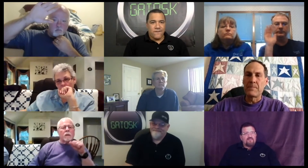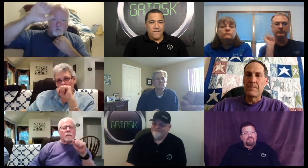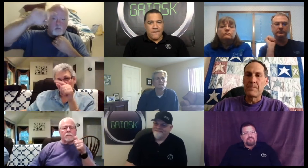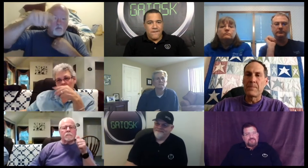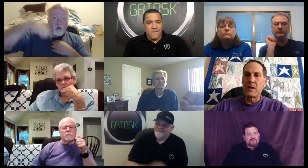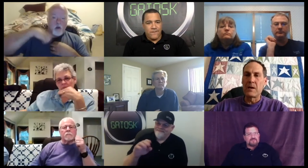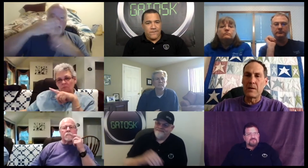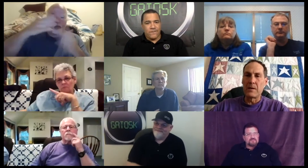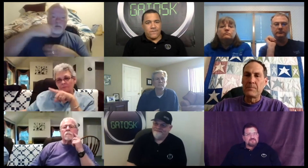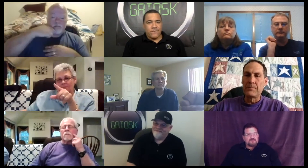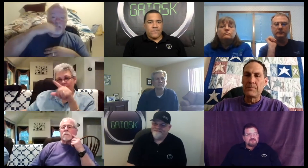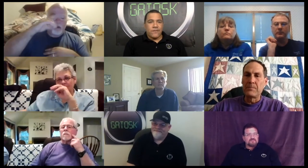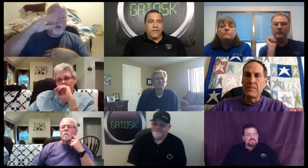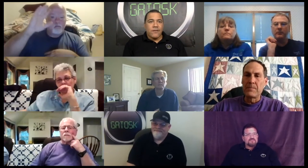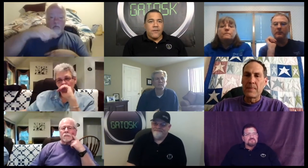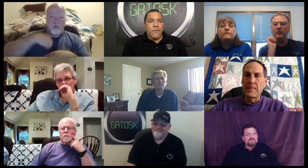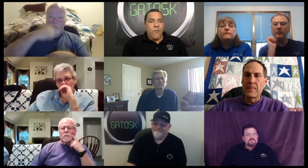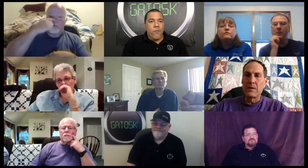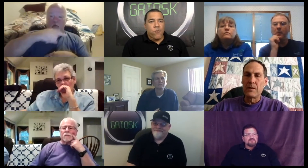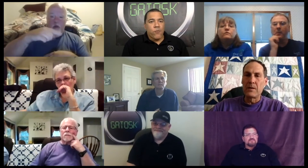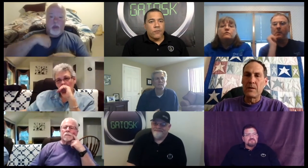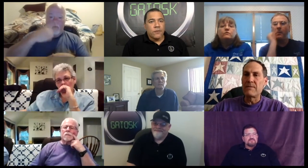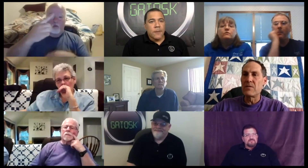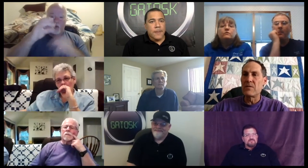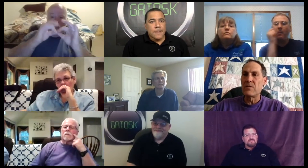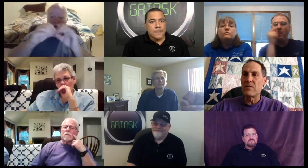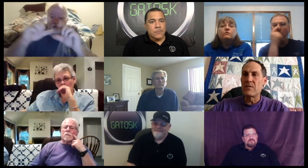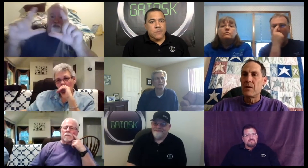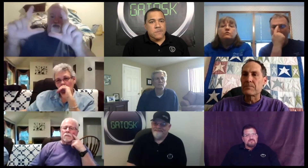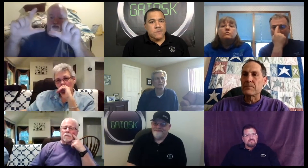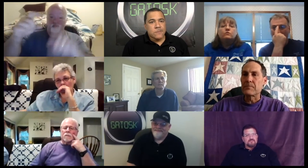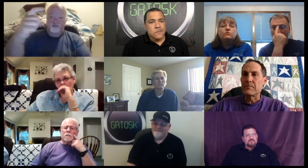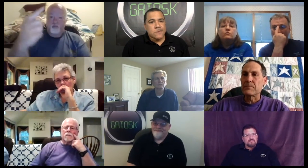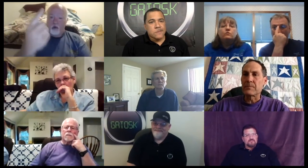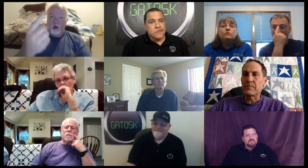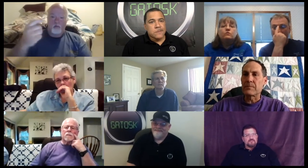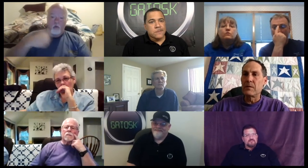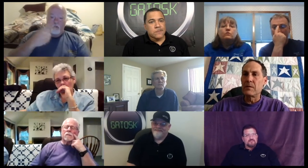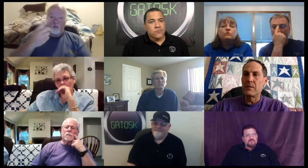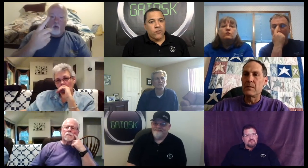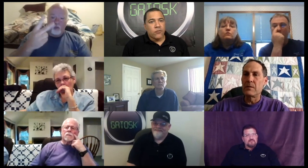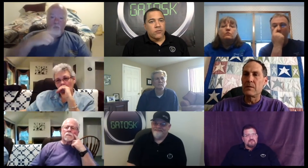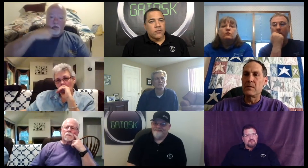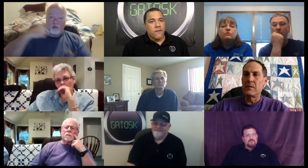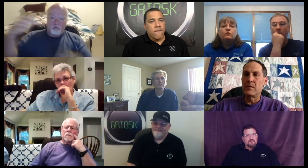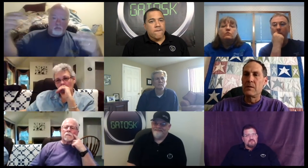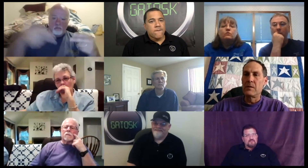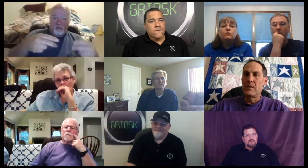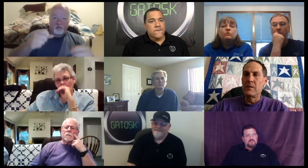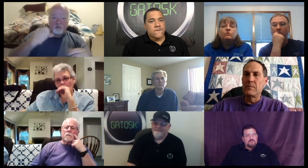All right, Michael. Yeah, I wanted to say I don't mind having one interpreter, 1 and 2